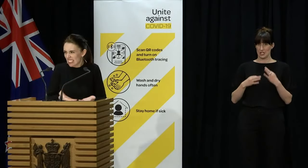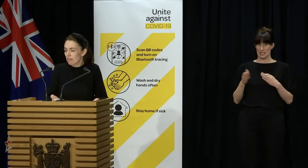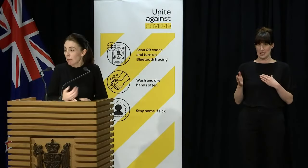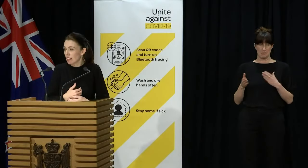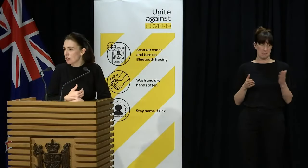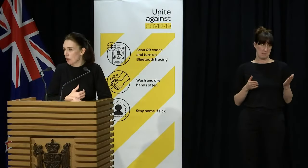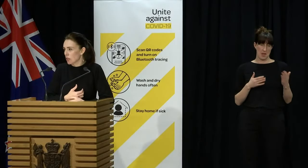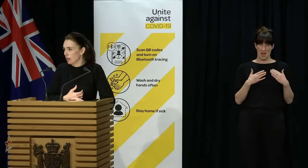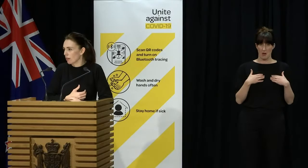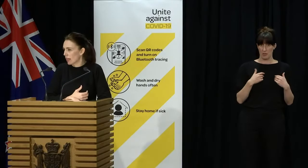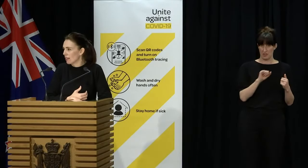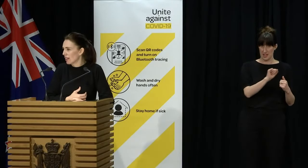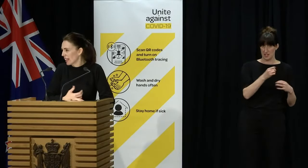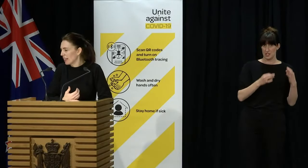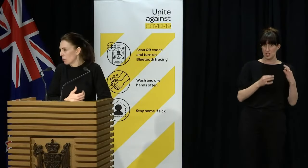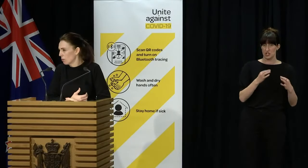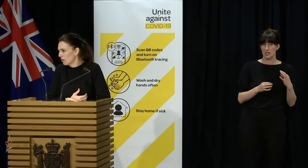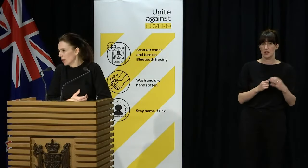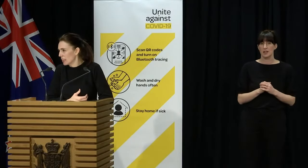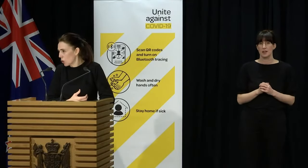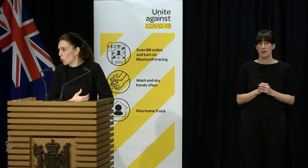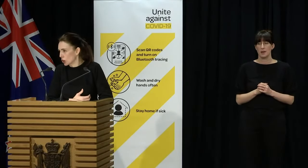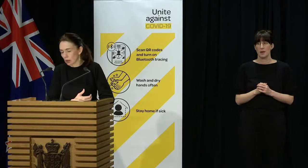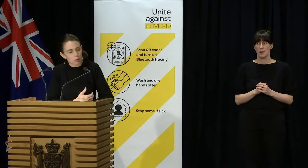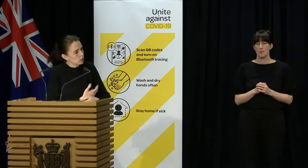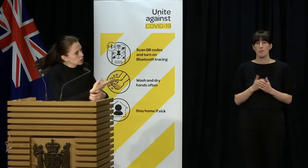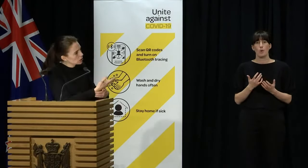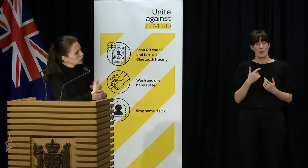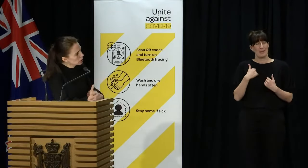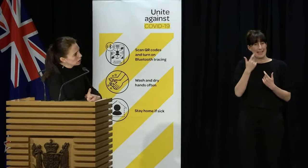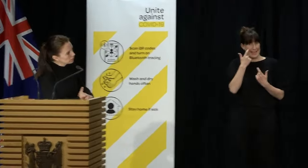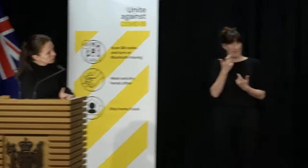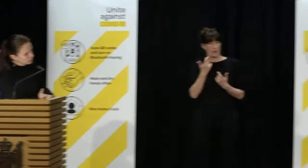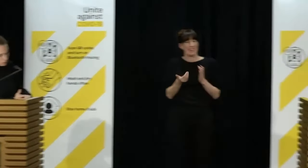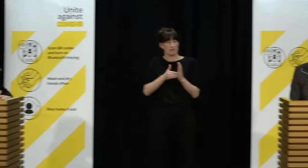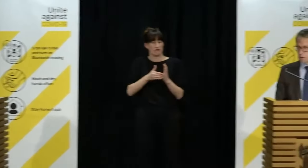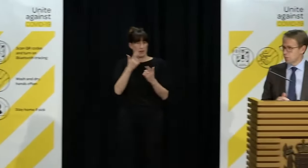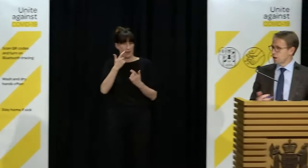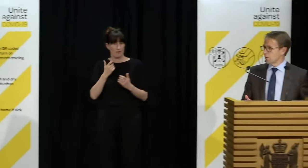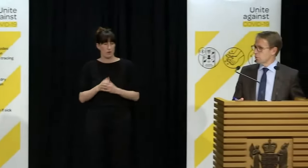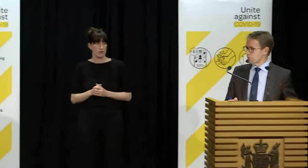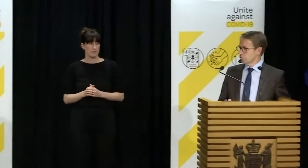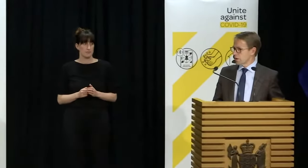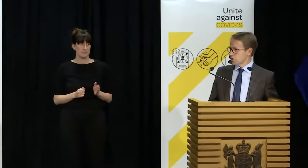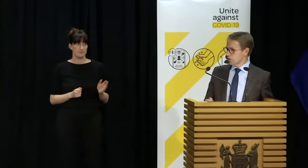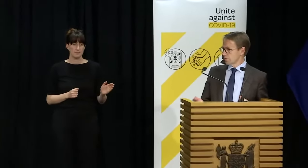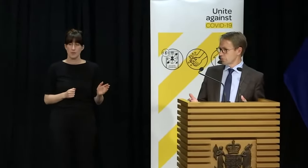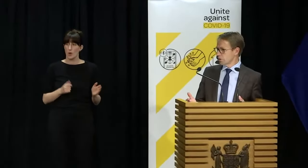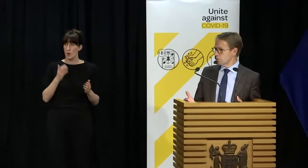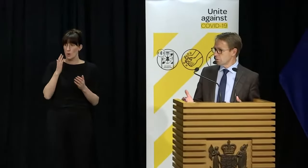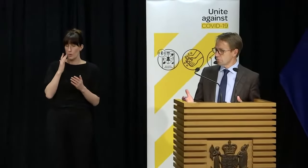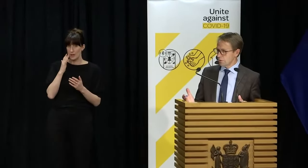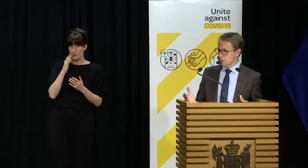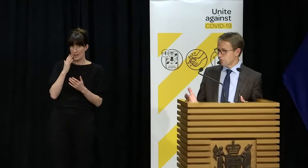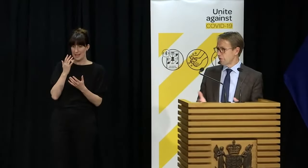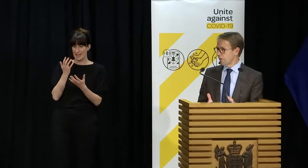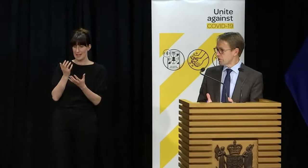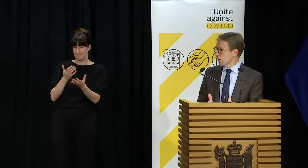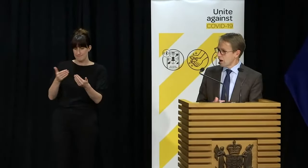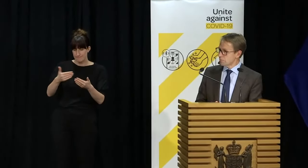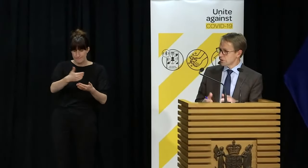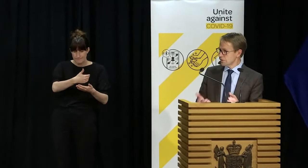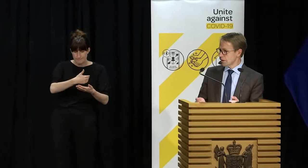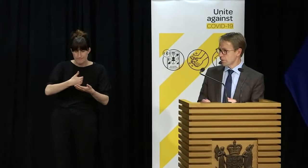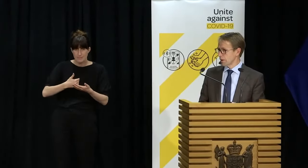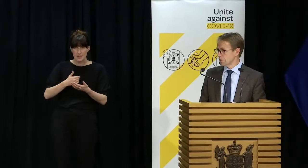but you can see from our description that, again, it's a cautious approach. Yes, I mean, as we gather more information, often we will refine